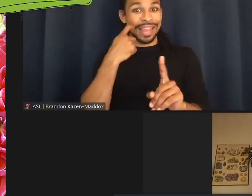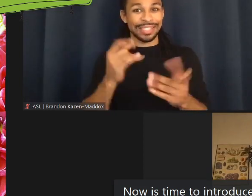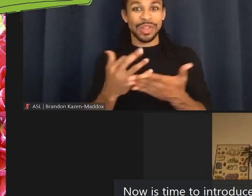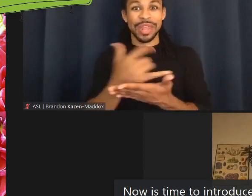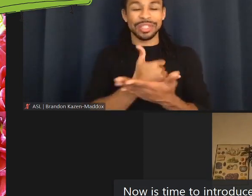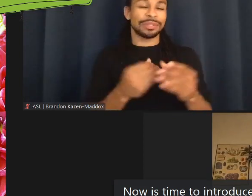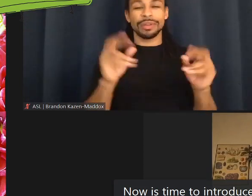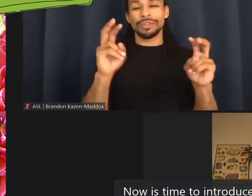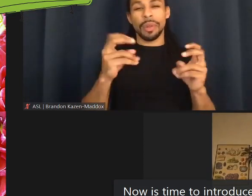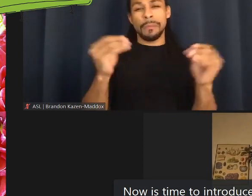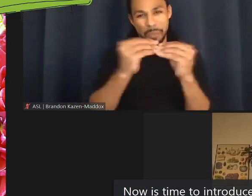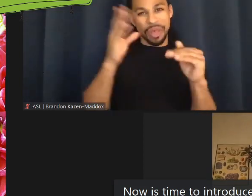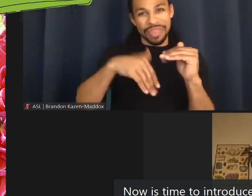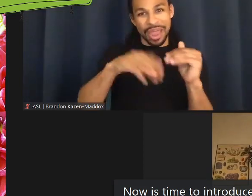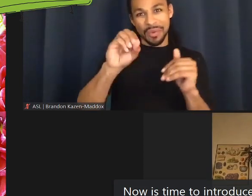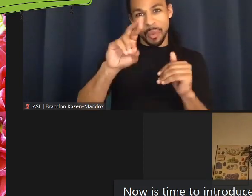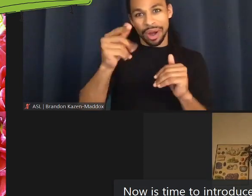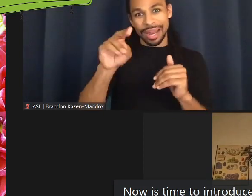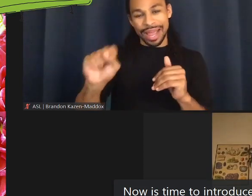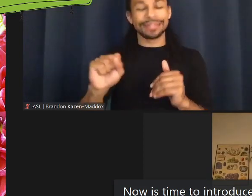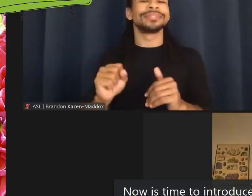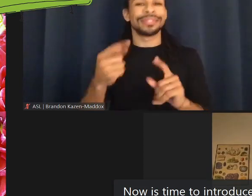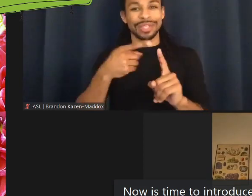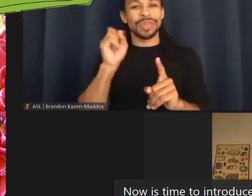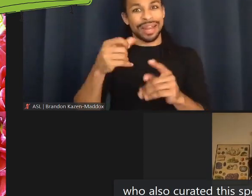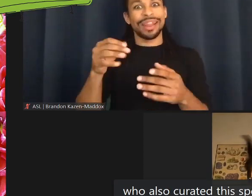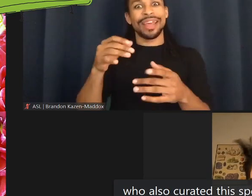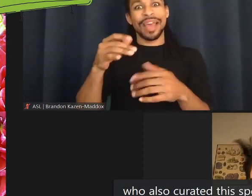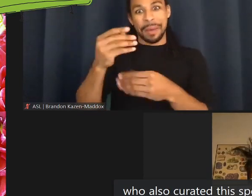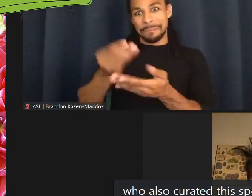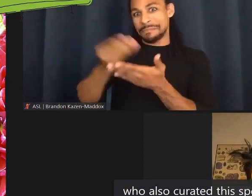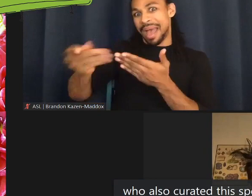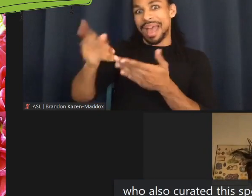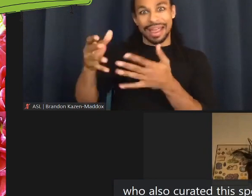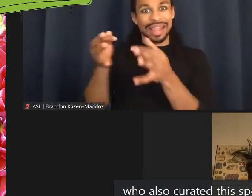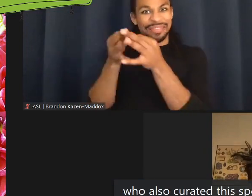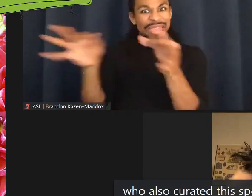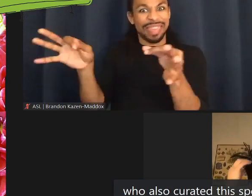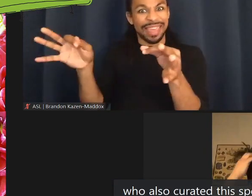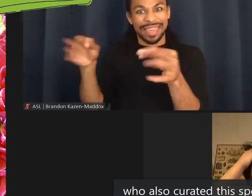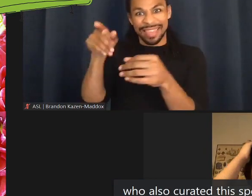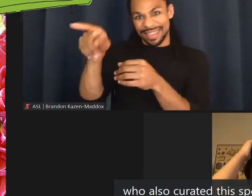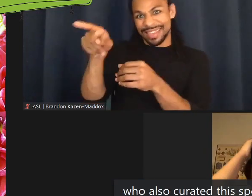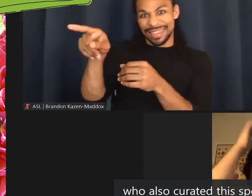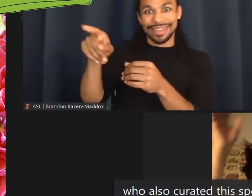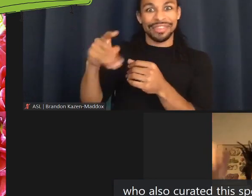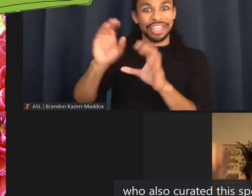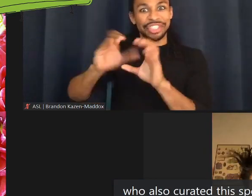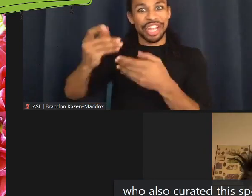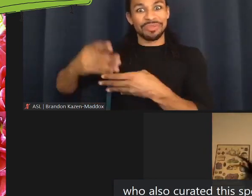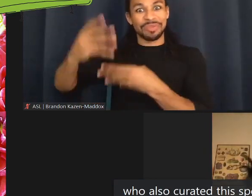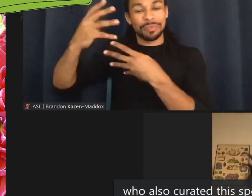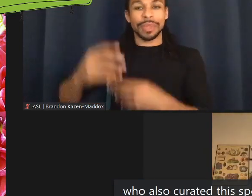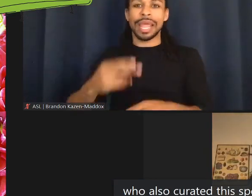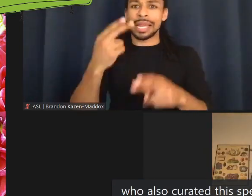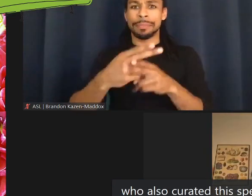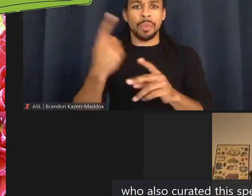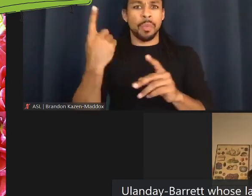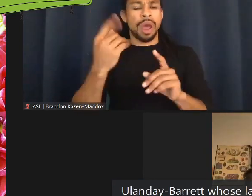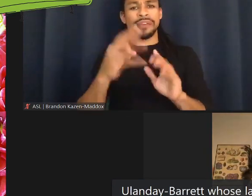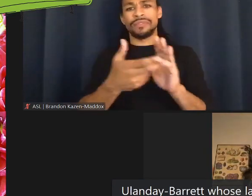is available linked into the chat room. Named one of the 9 transgender and